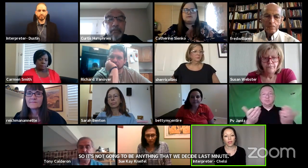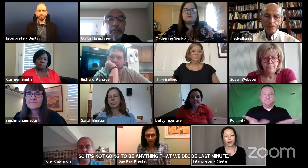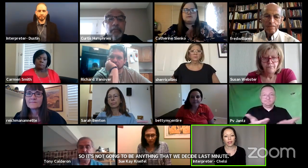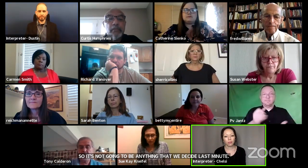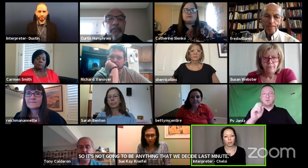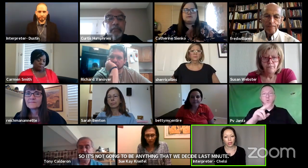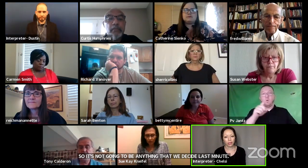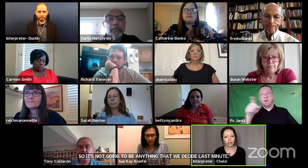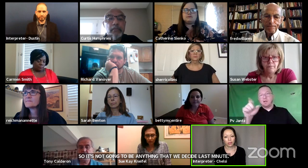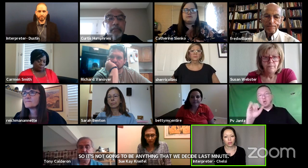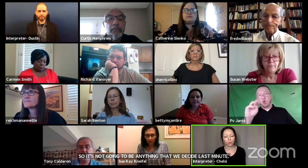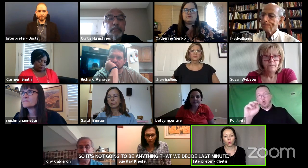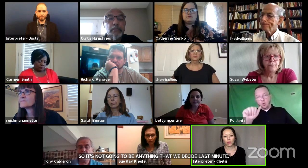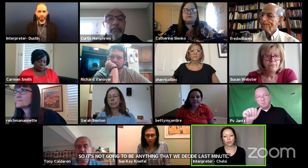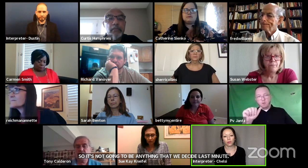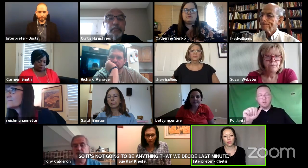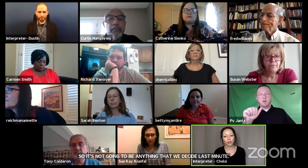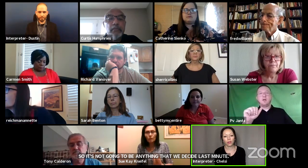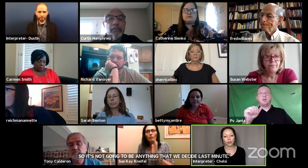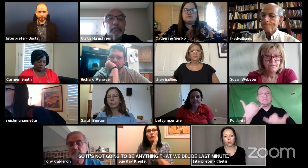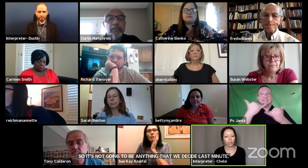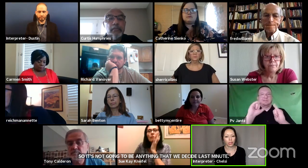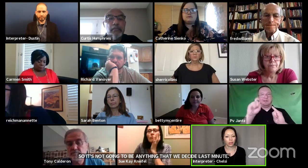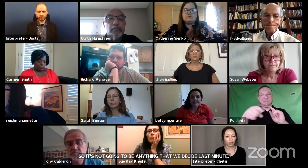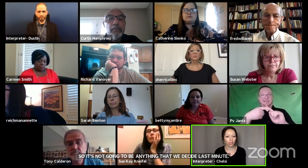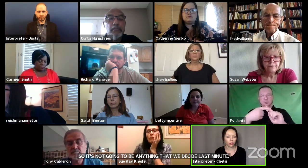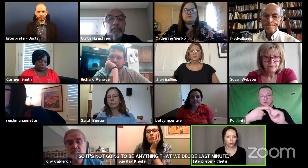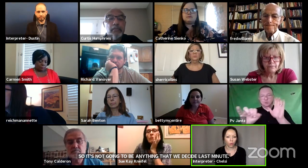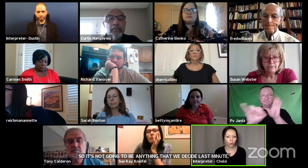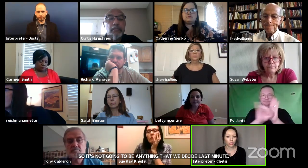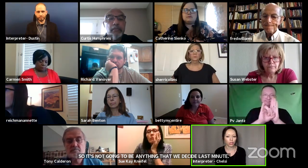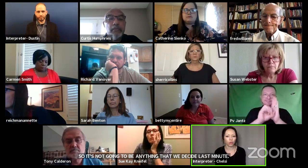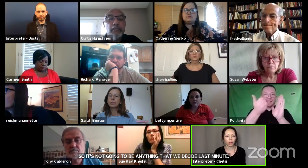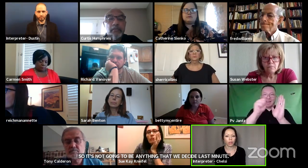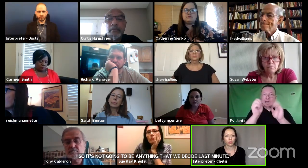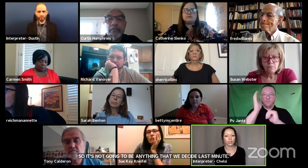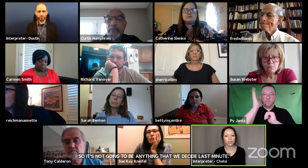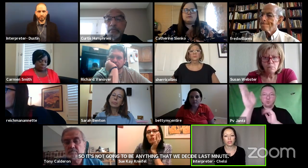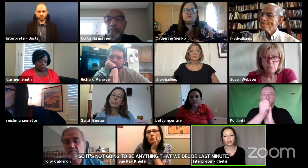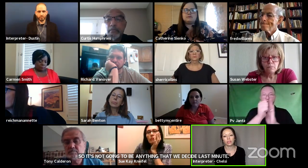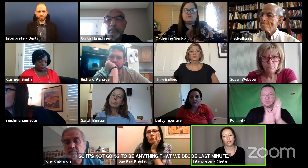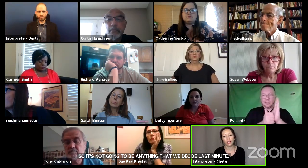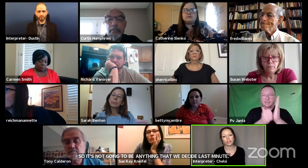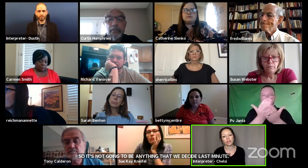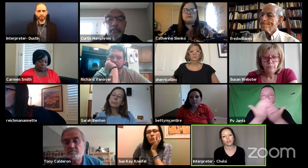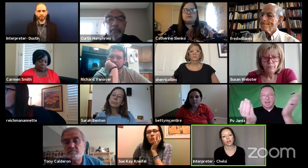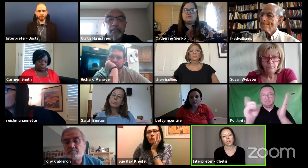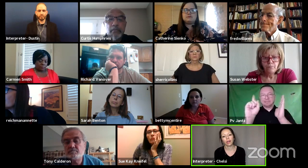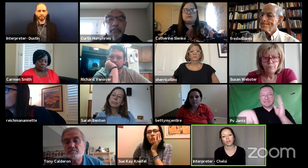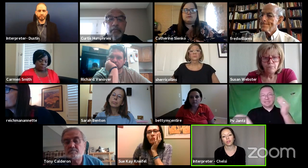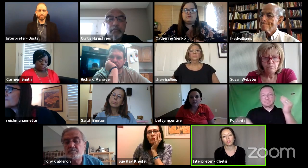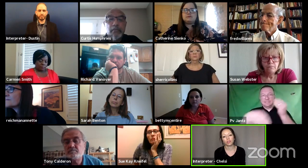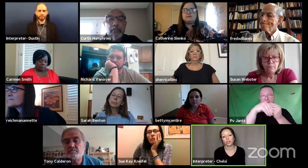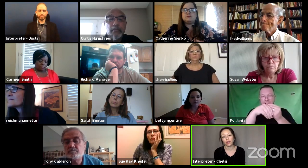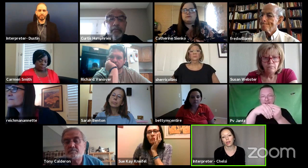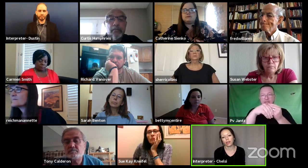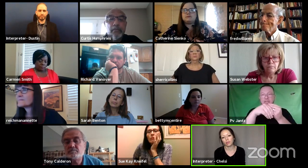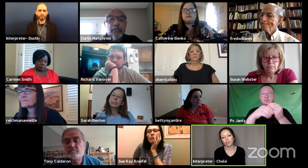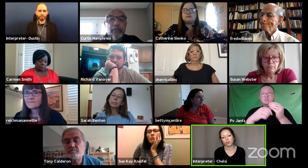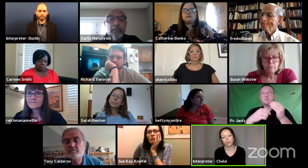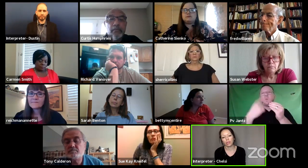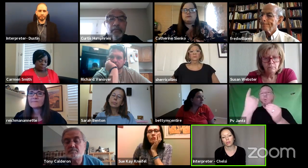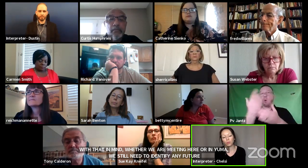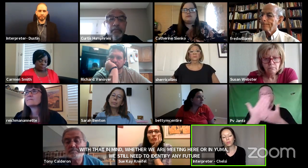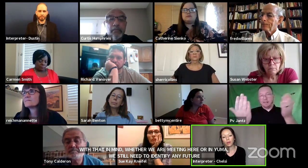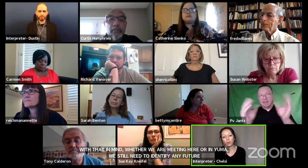With that in mind, whether we are meeting here or in Yuma, we still need to identify any future agenda items